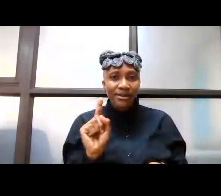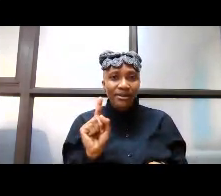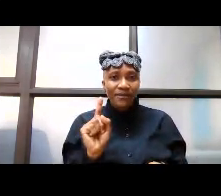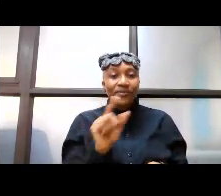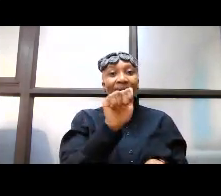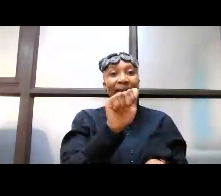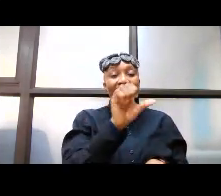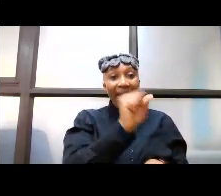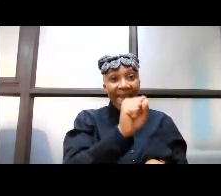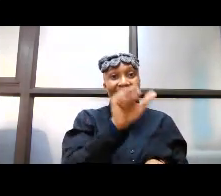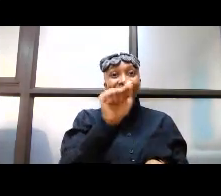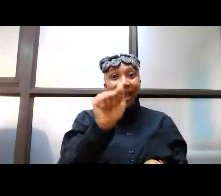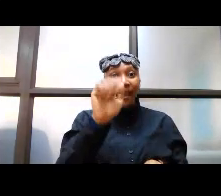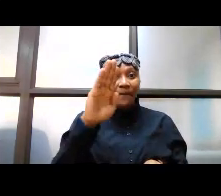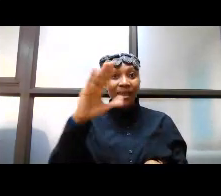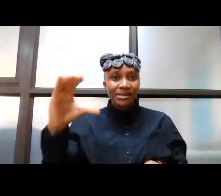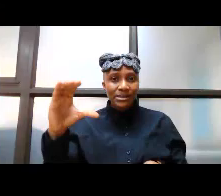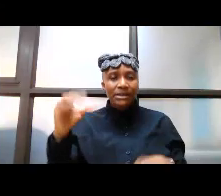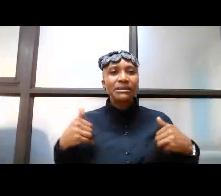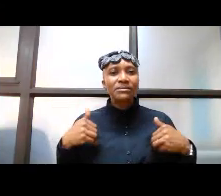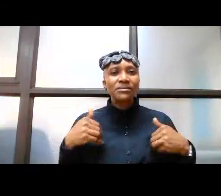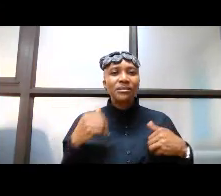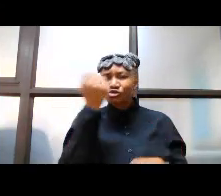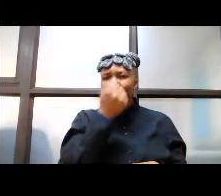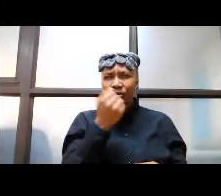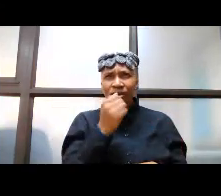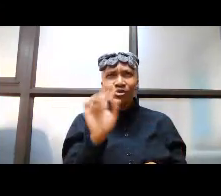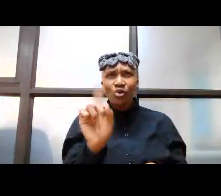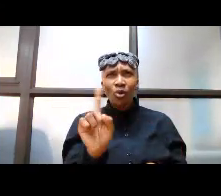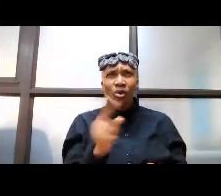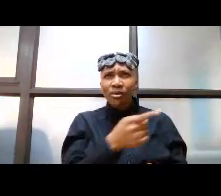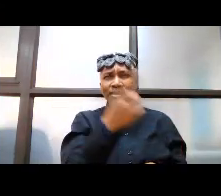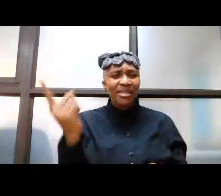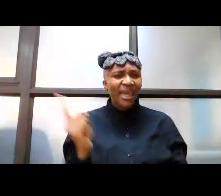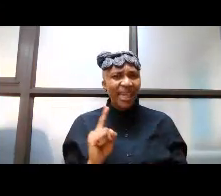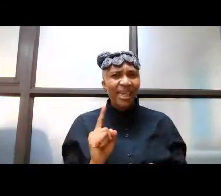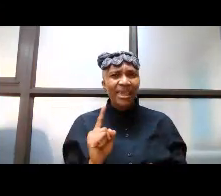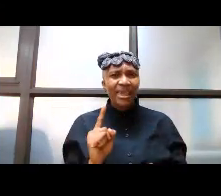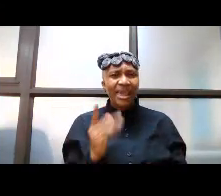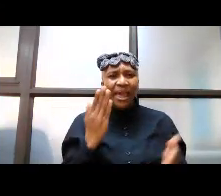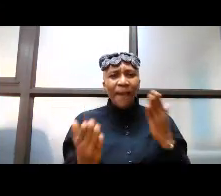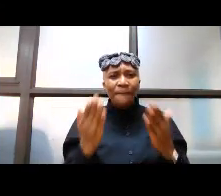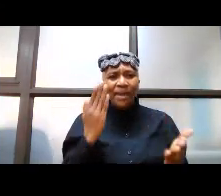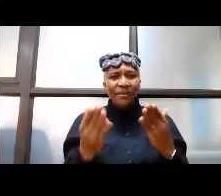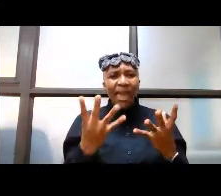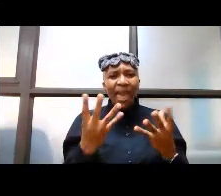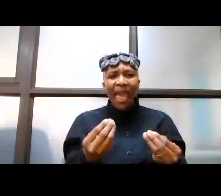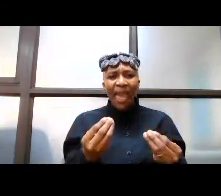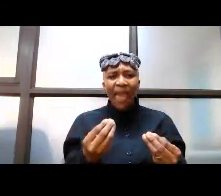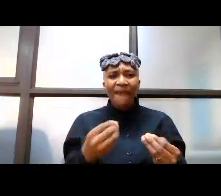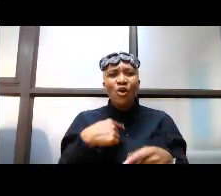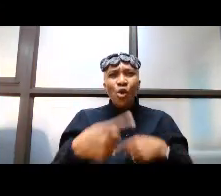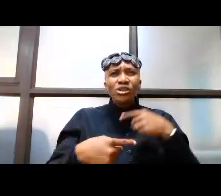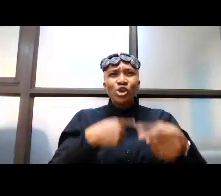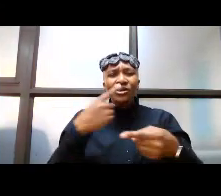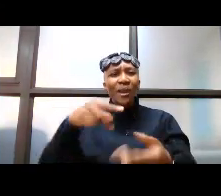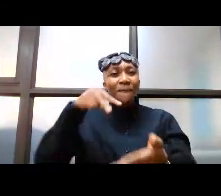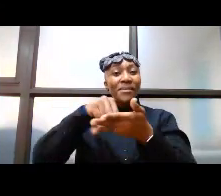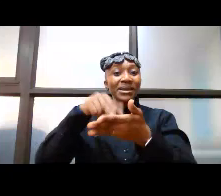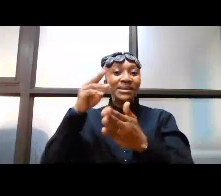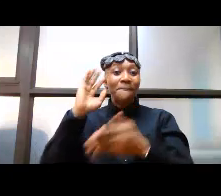SABC was starting to have, I think they were already in there, continue to present us the Wild Room. I used to watch a lot of Wild